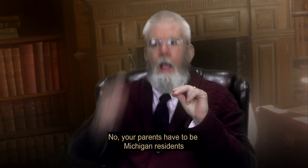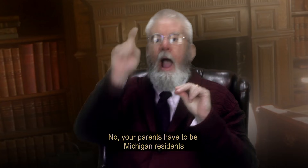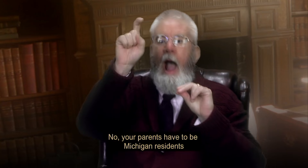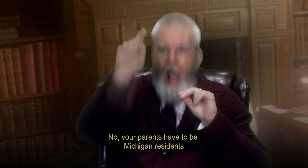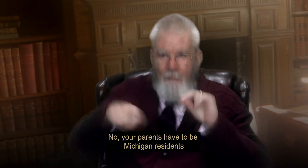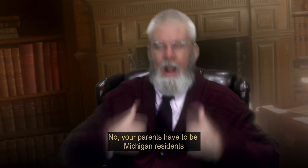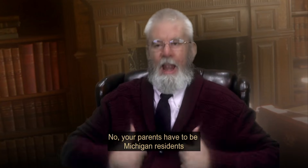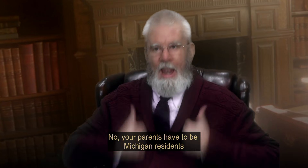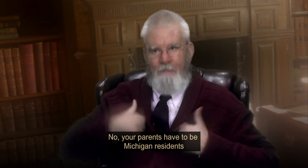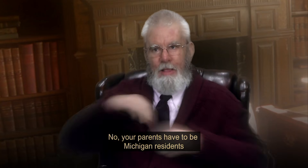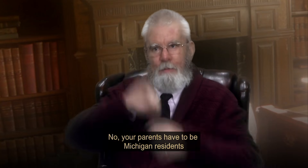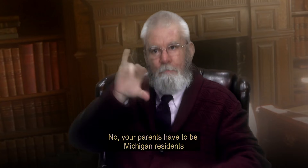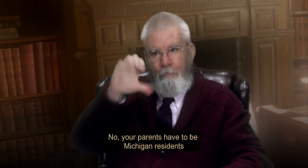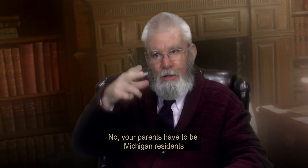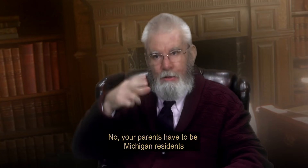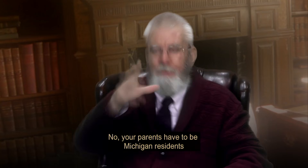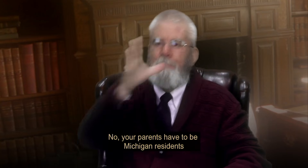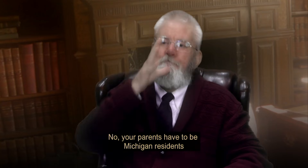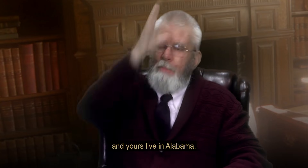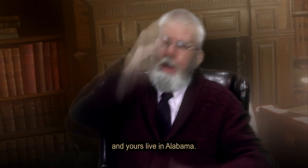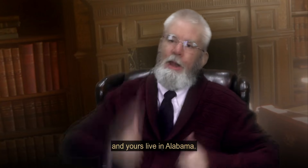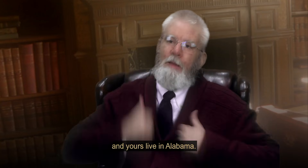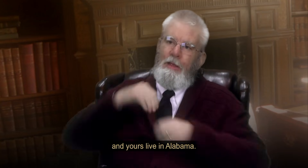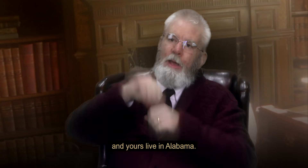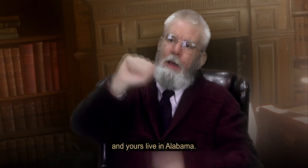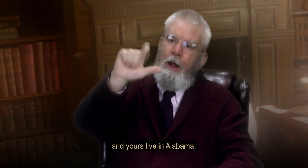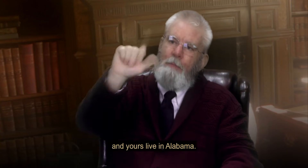Your parents have to be Michigan residents, and yours live in Alabama.